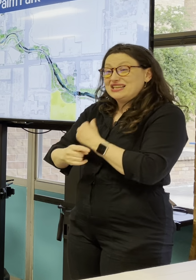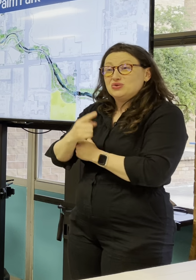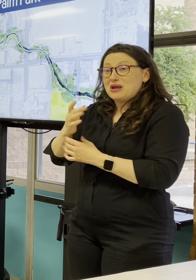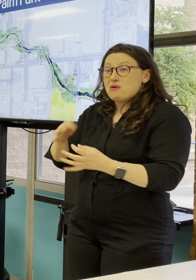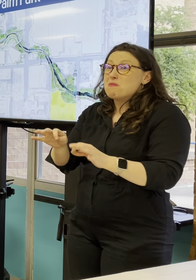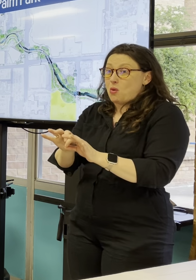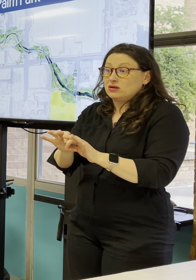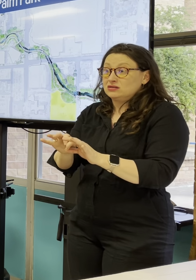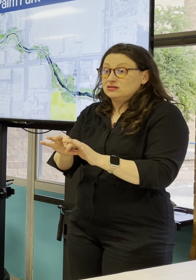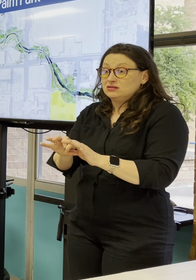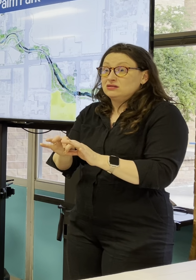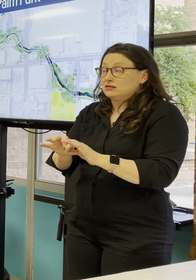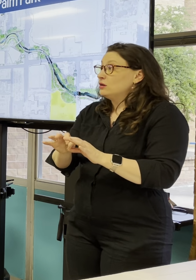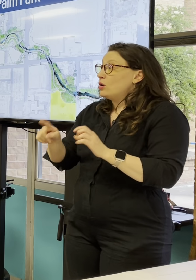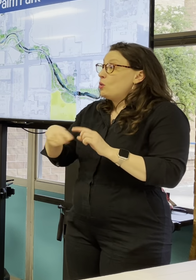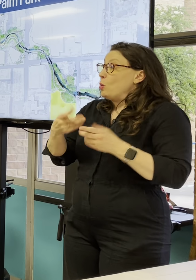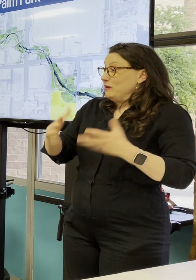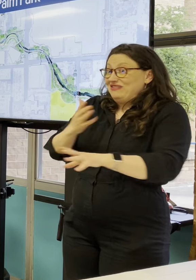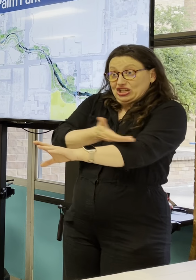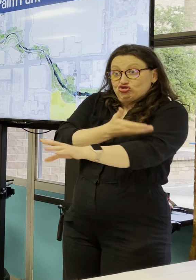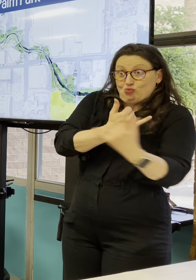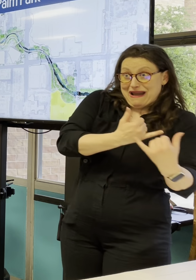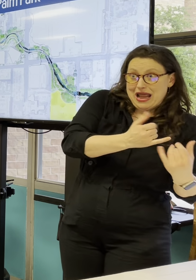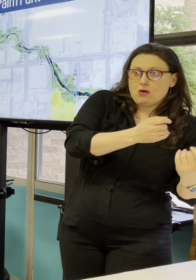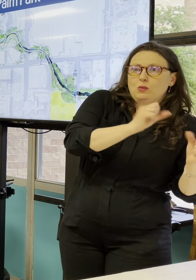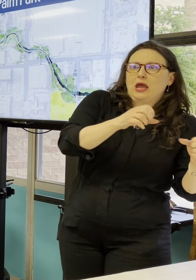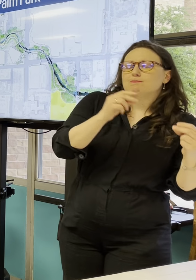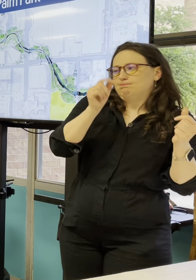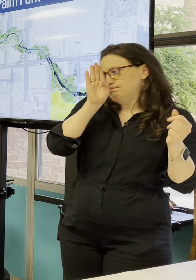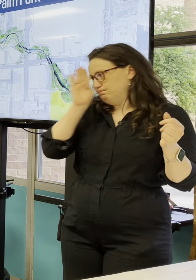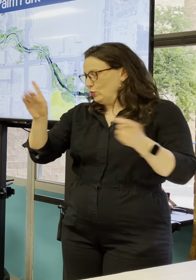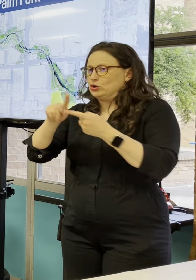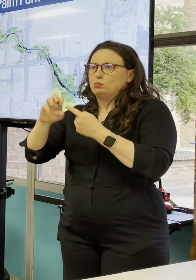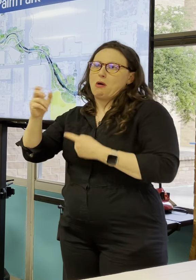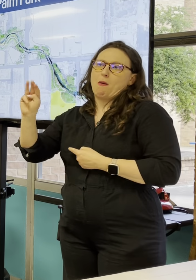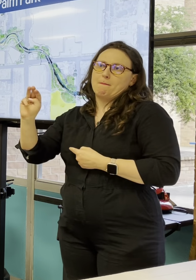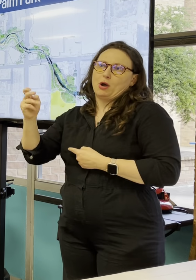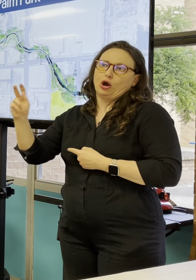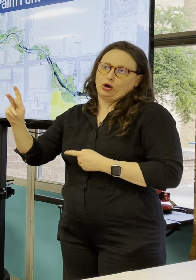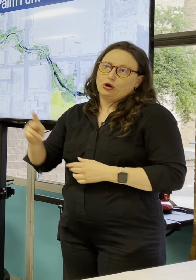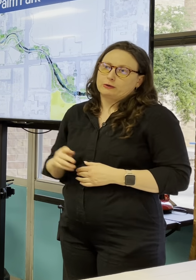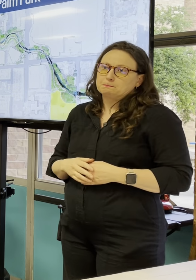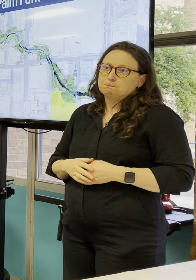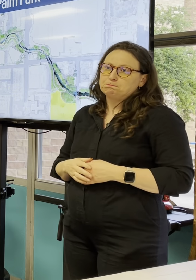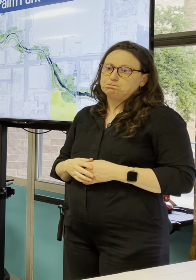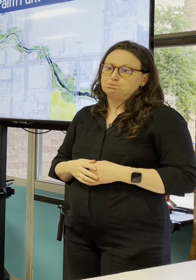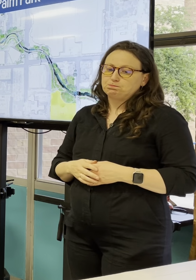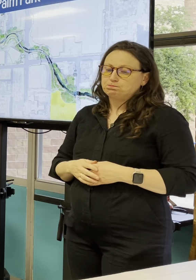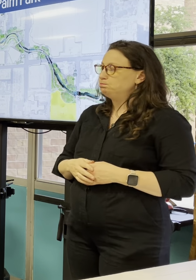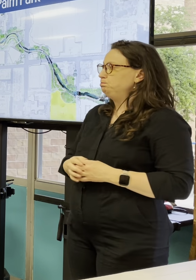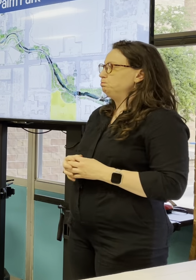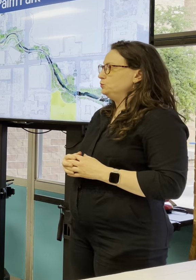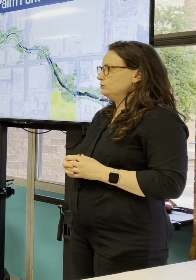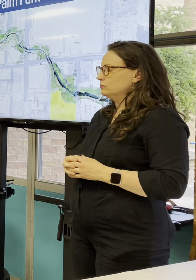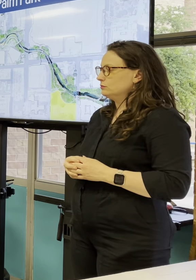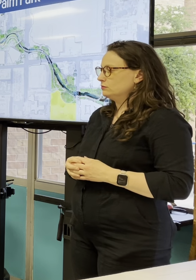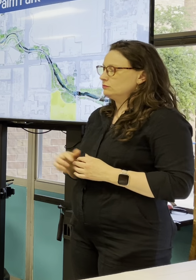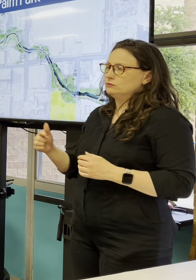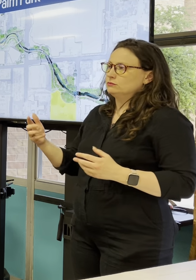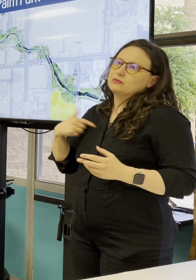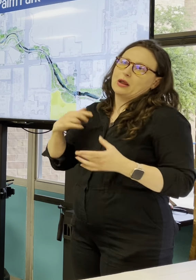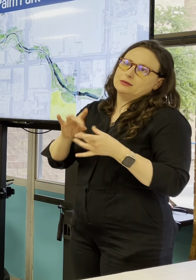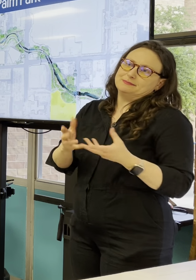once we finish the confluence, we can move right into Palm Park and continue the work. So we have, as I